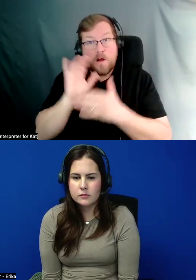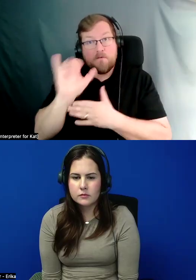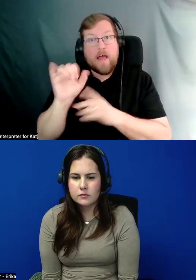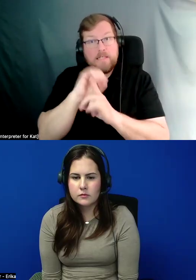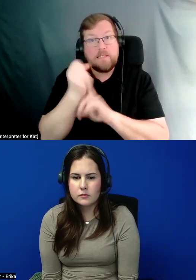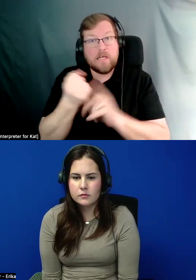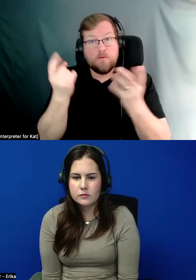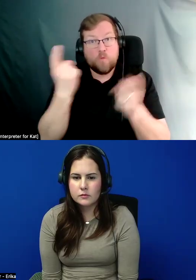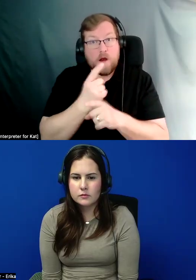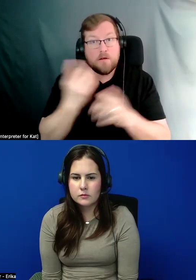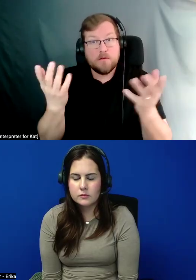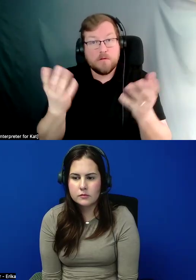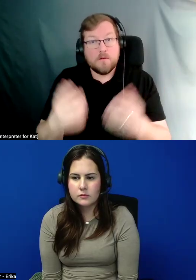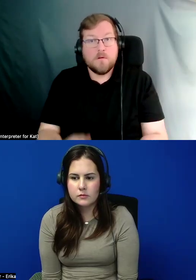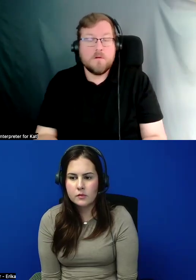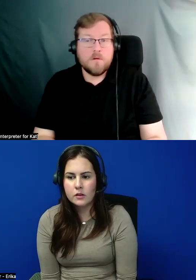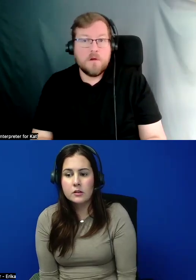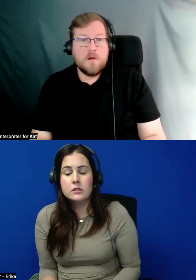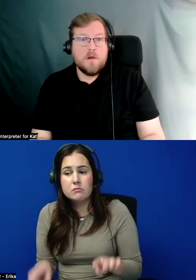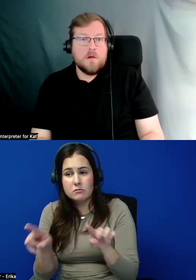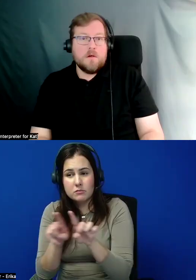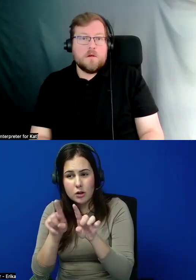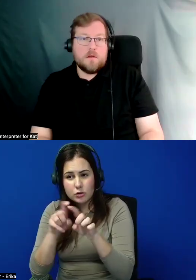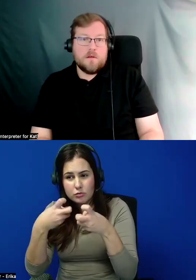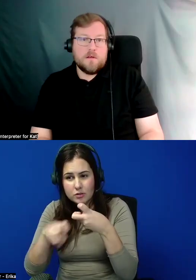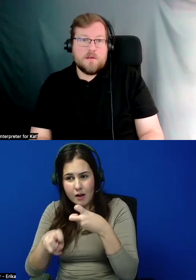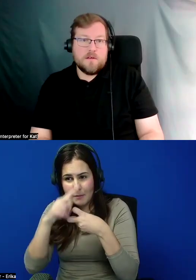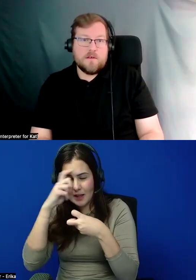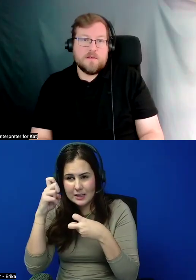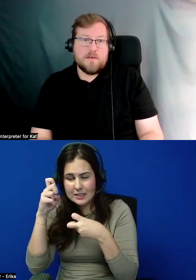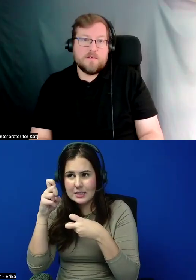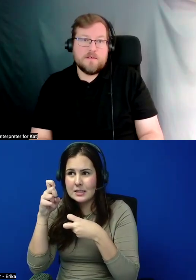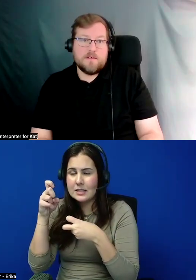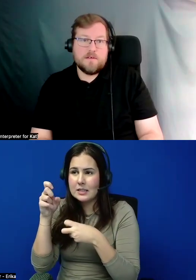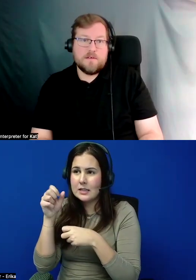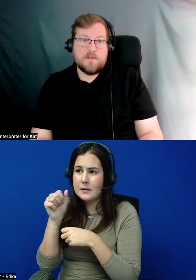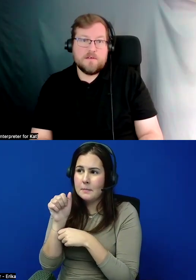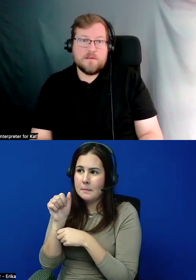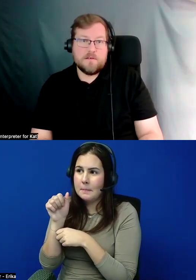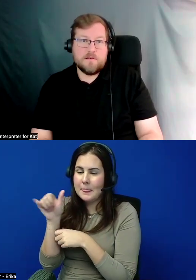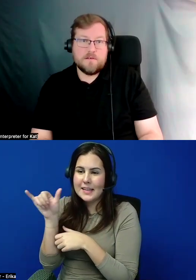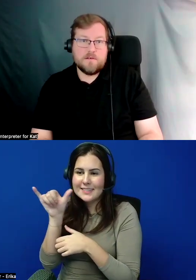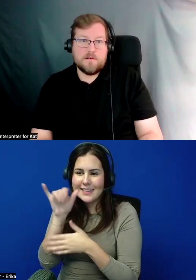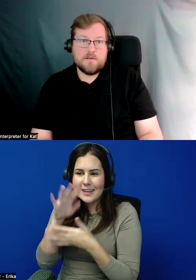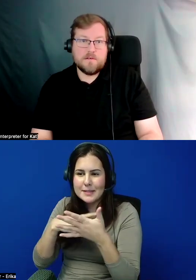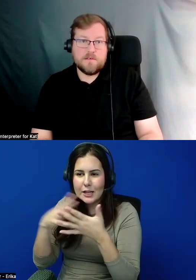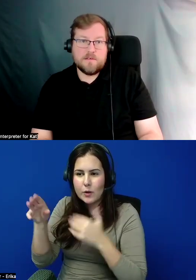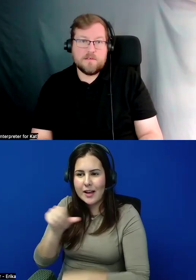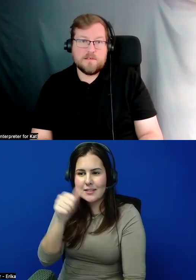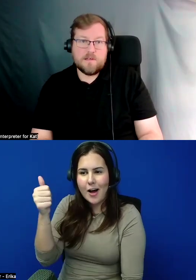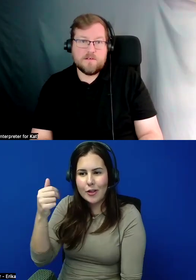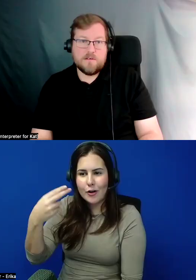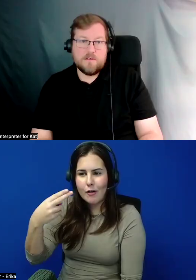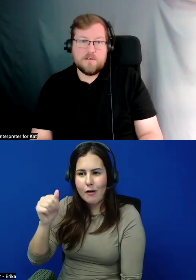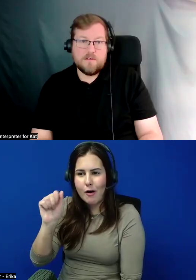film. yeah. It's also hard because, we're on effectively the same schedule as any other Hallmark movie, but we have to add in all of